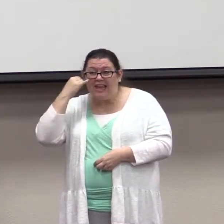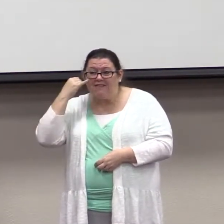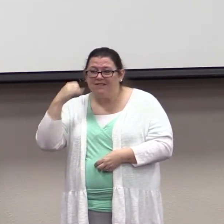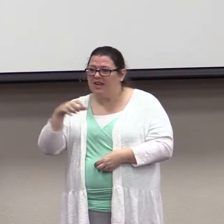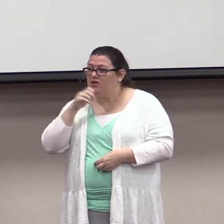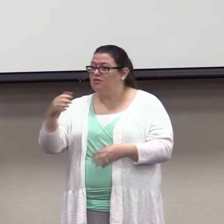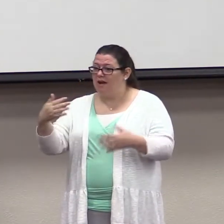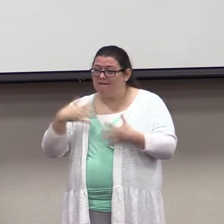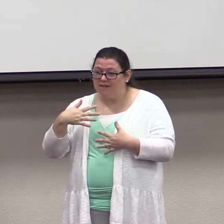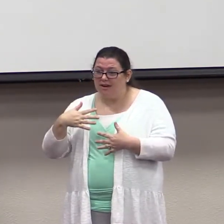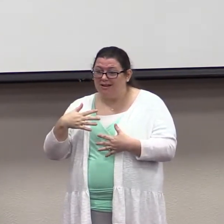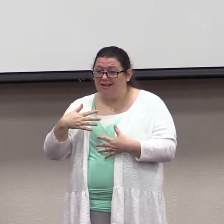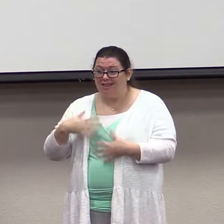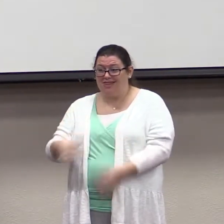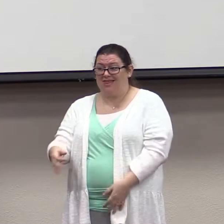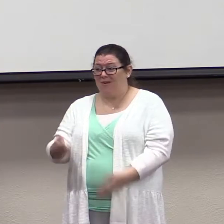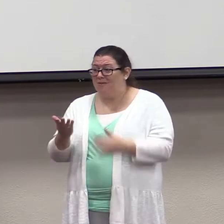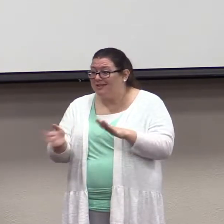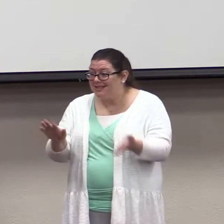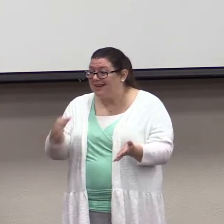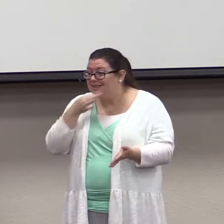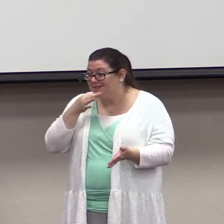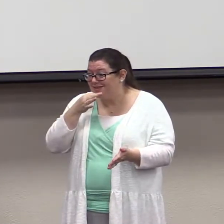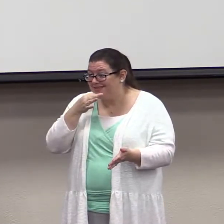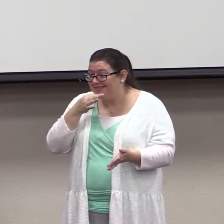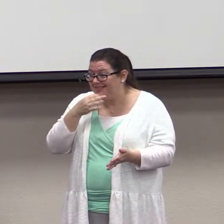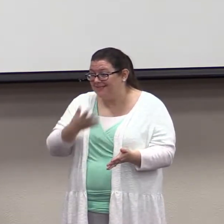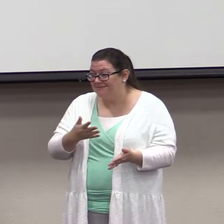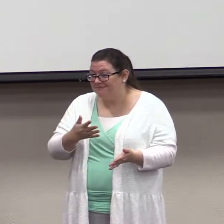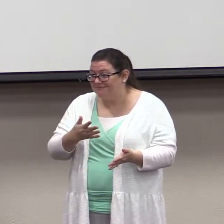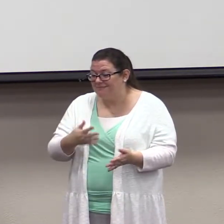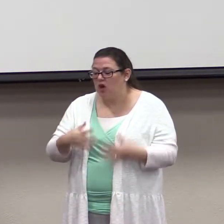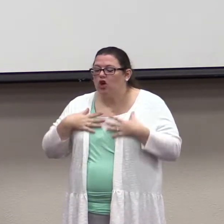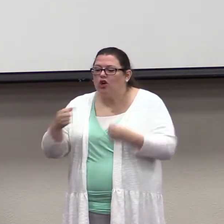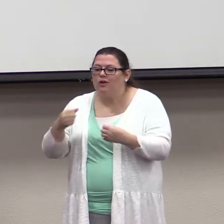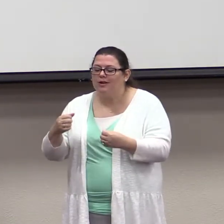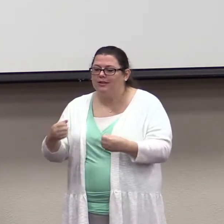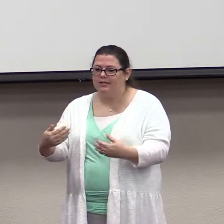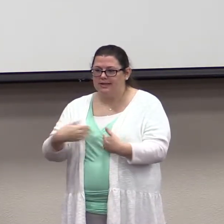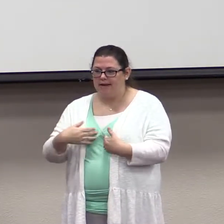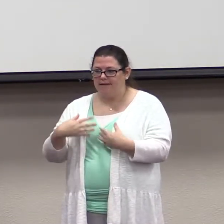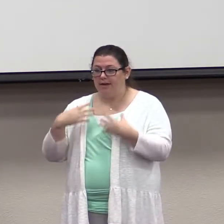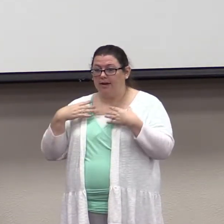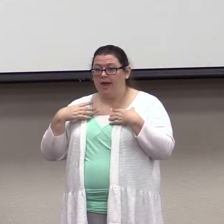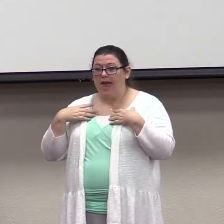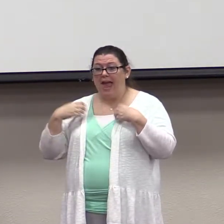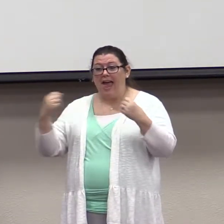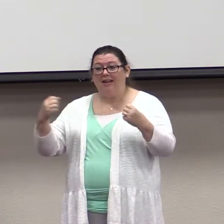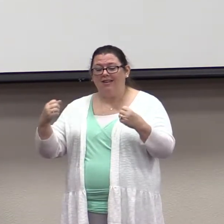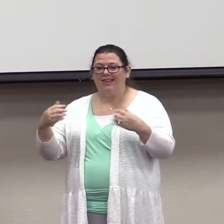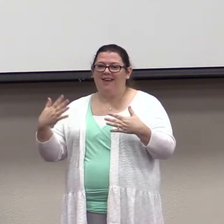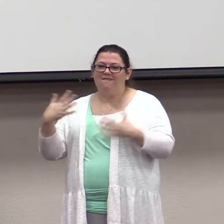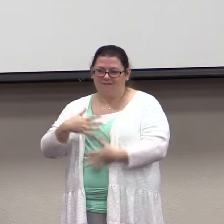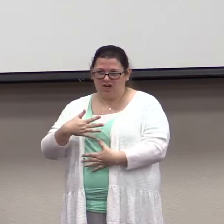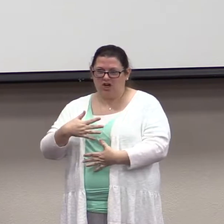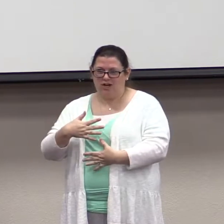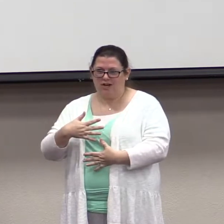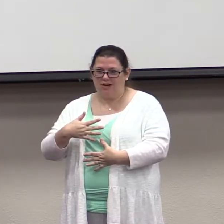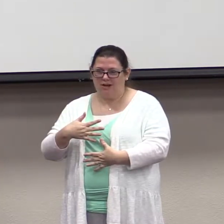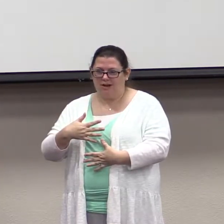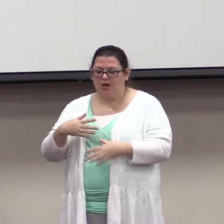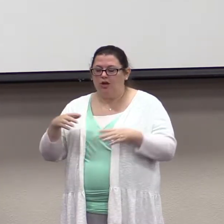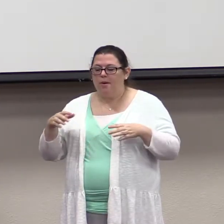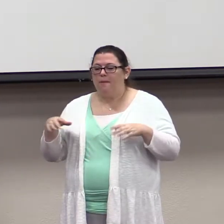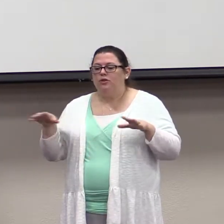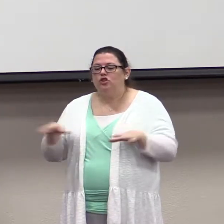Courage is having a healthy fear for the things that you should have a healthy fear for, like saying that word, yet doing